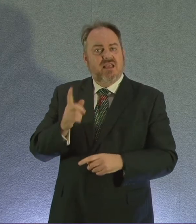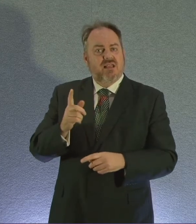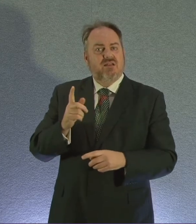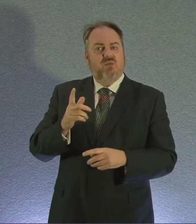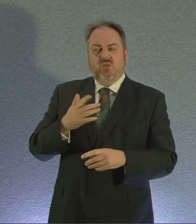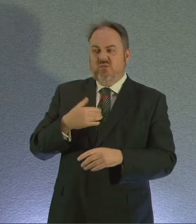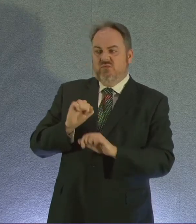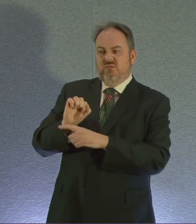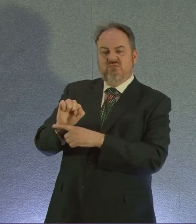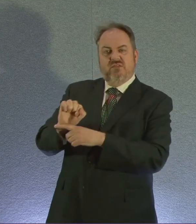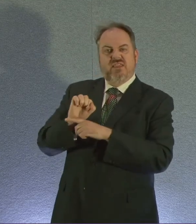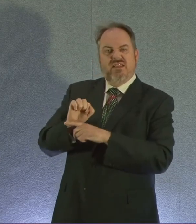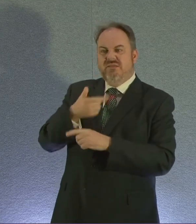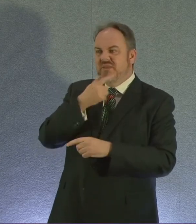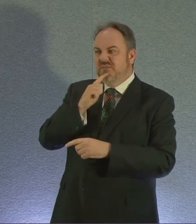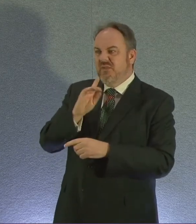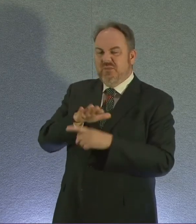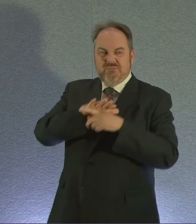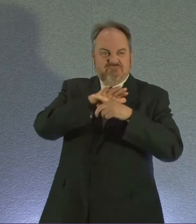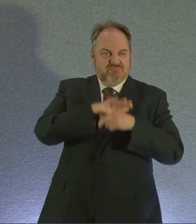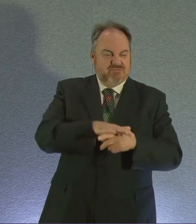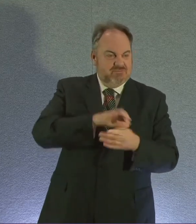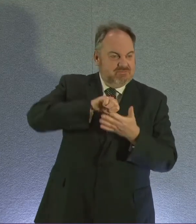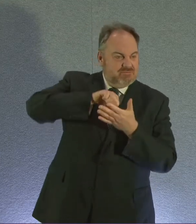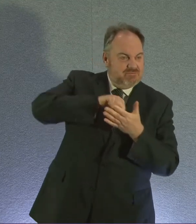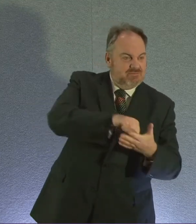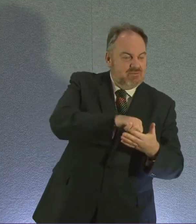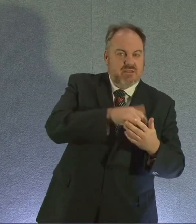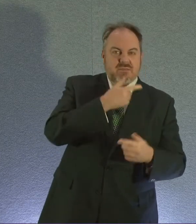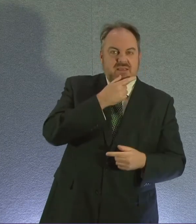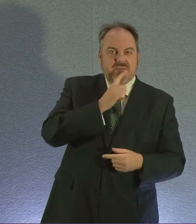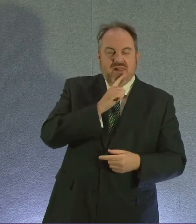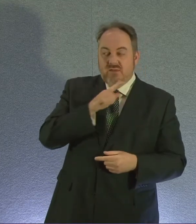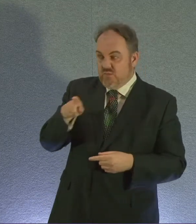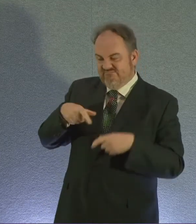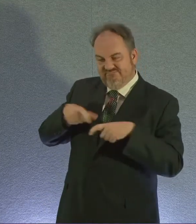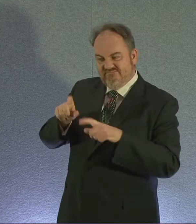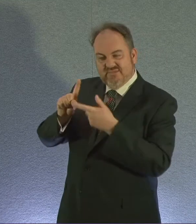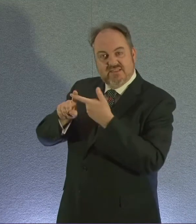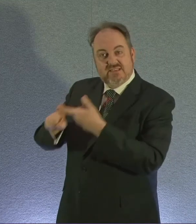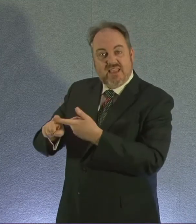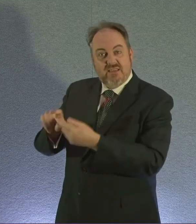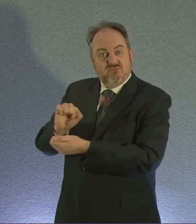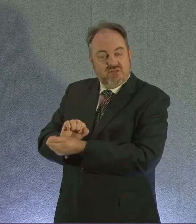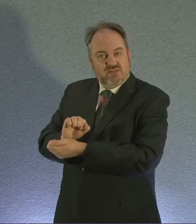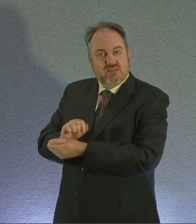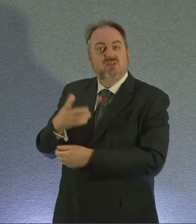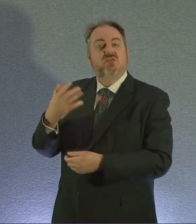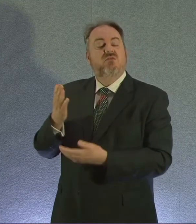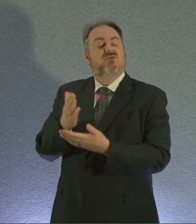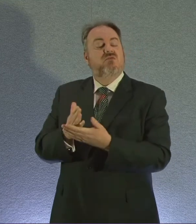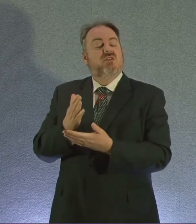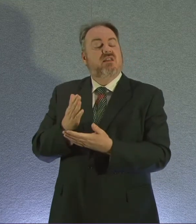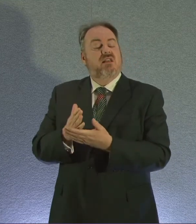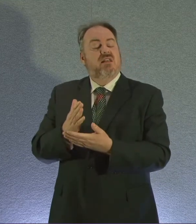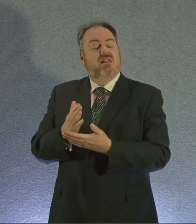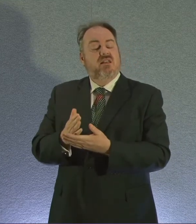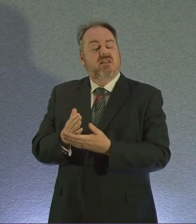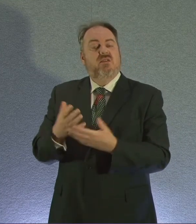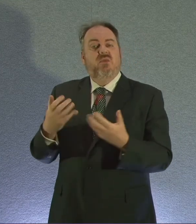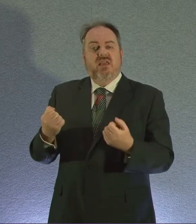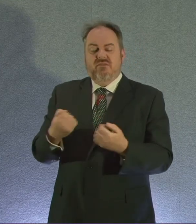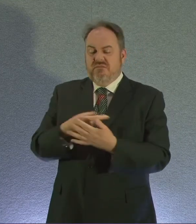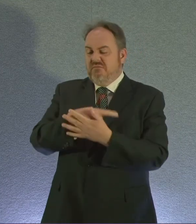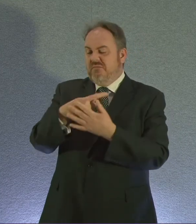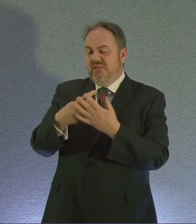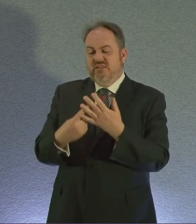behaviour and how that might manifest itself in these circumstances. There was a whole suite of things covering corporate parents, which we have